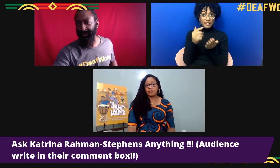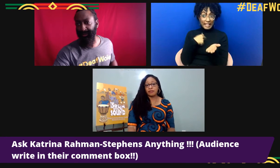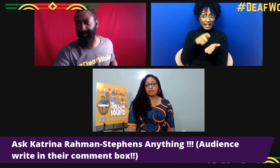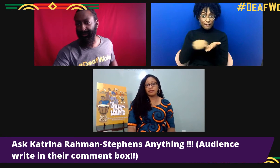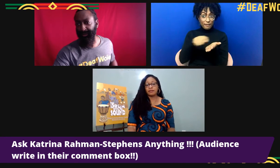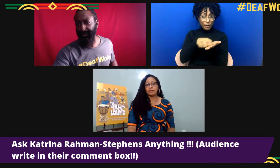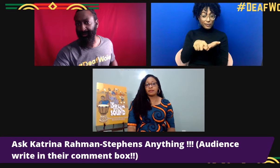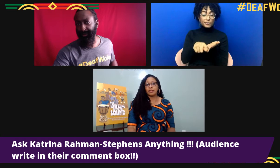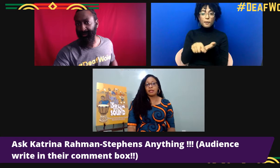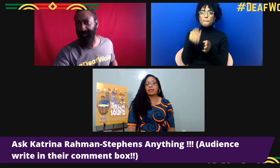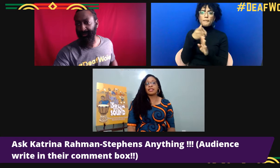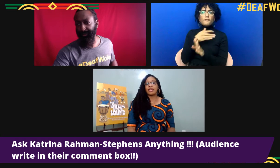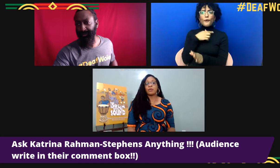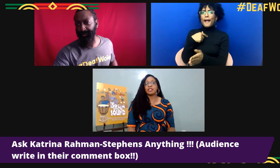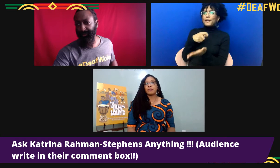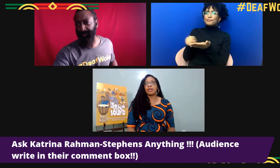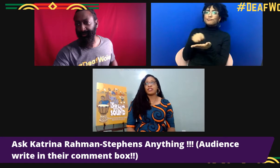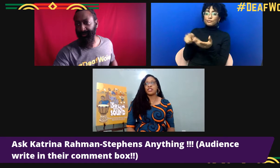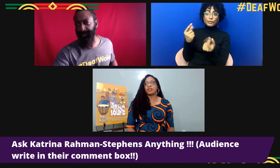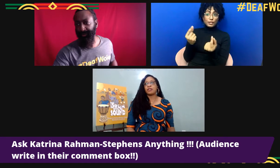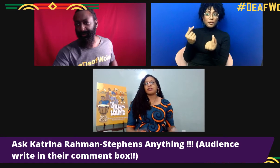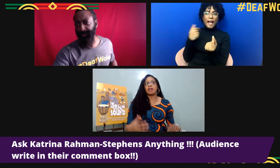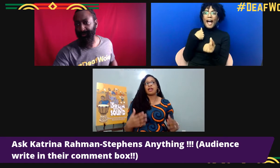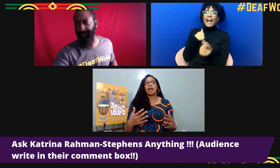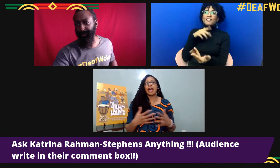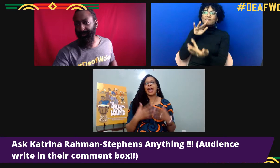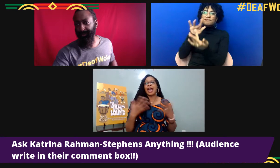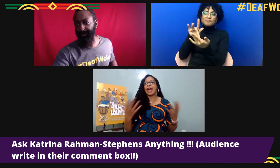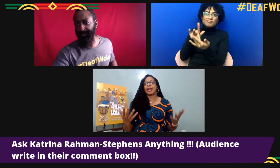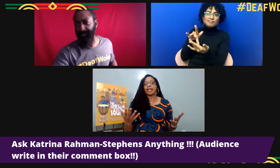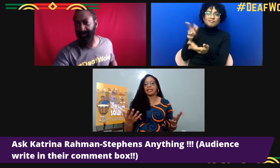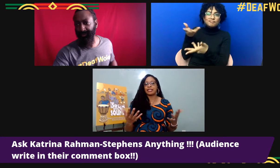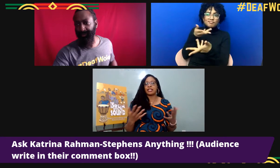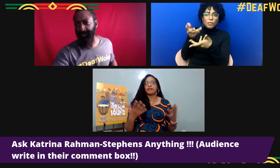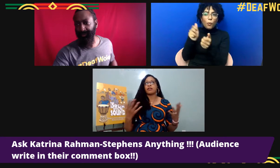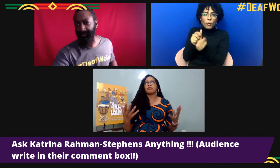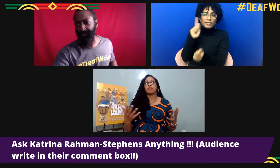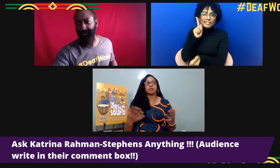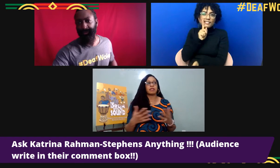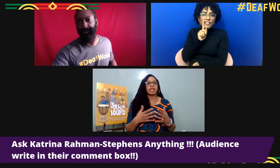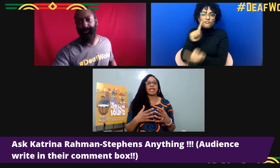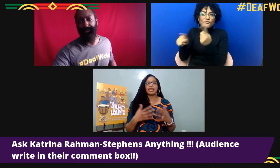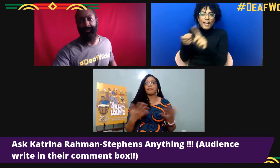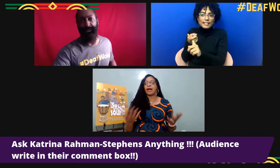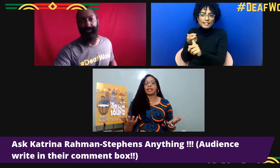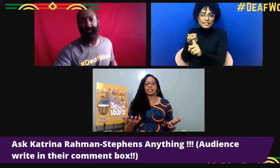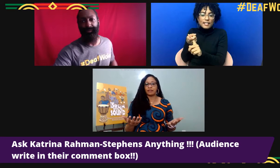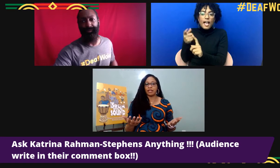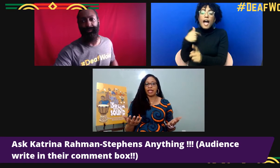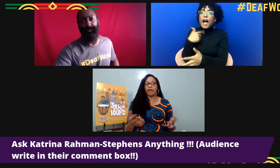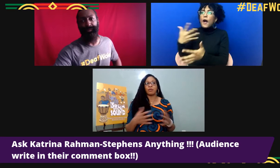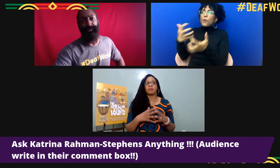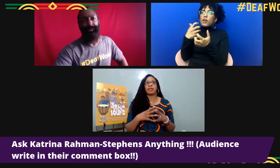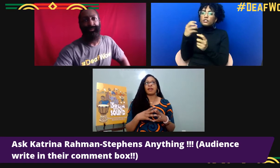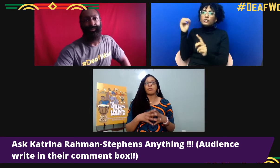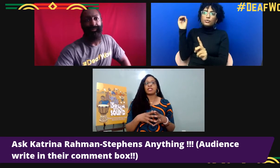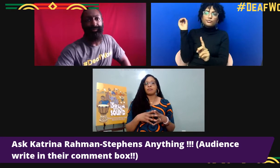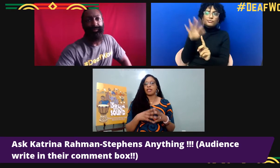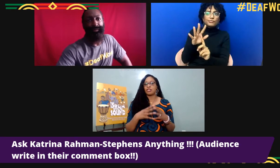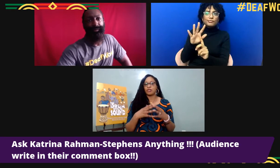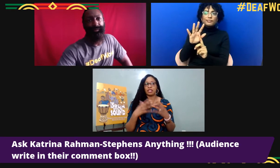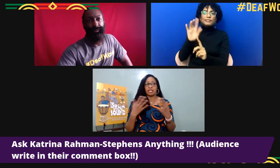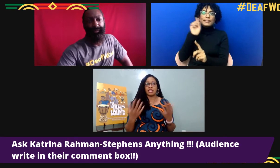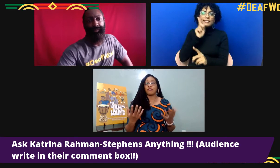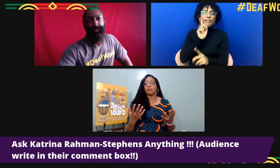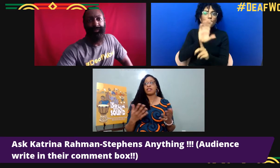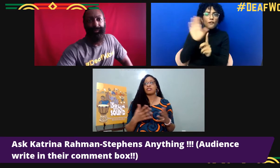deaf because I wanted to make sure I highlighted deaf culture in a positive light. I wanted to